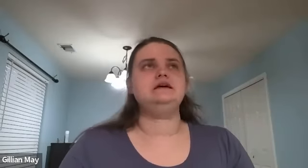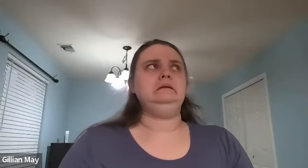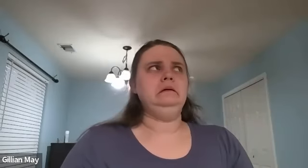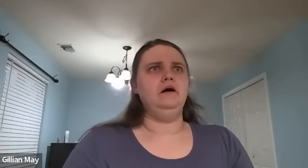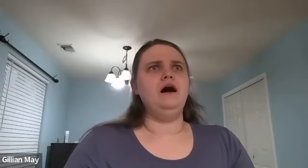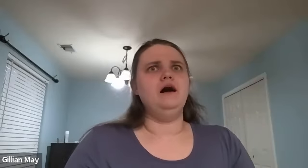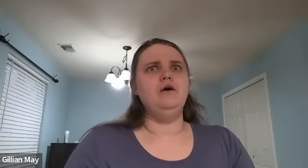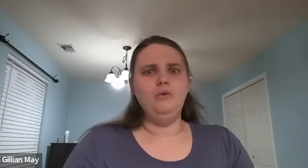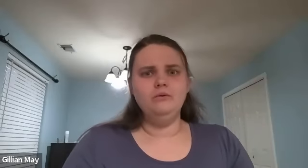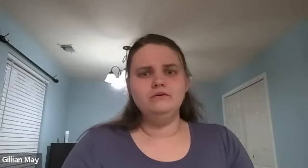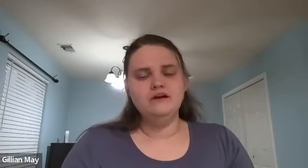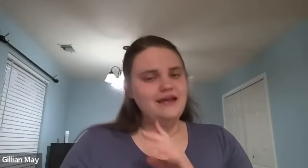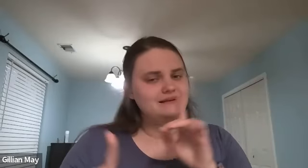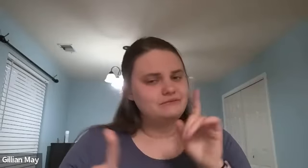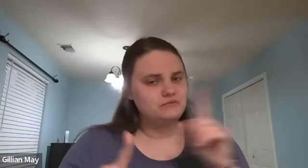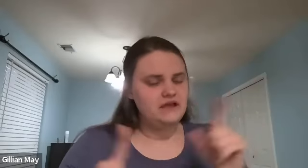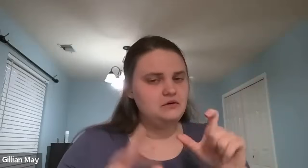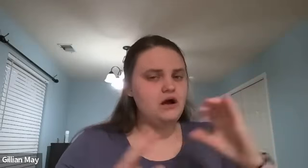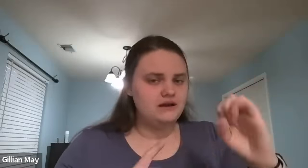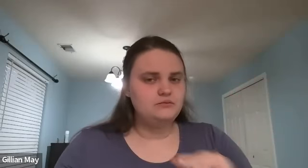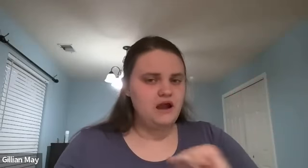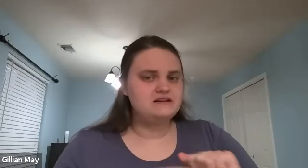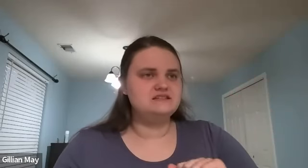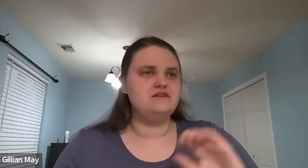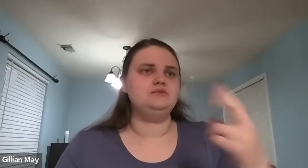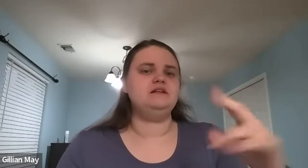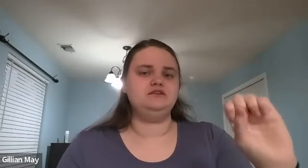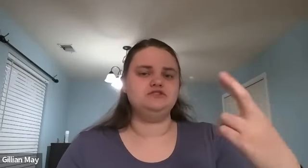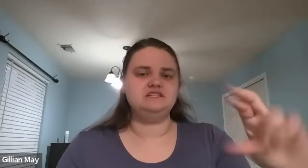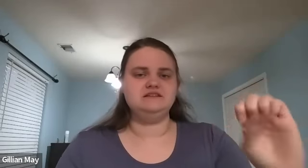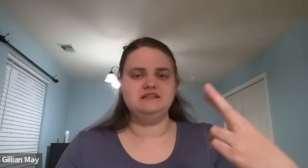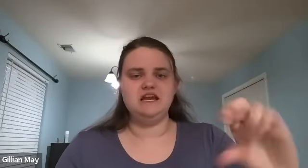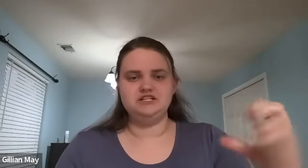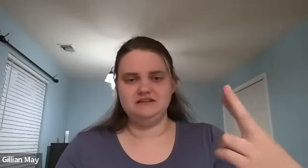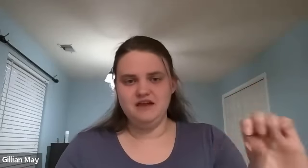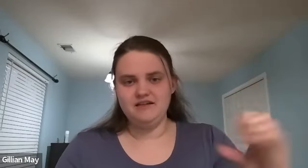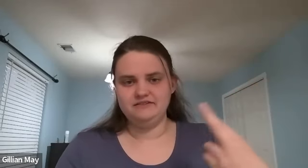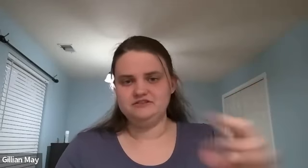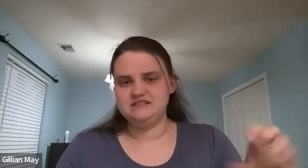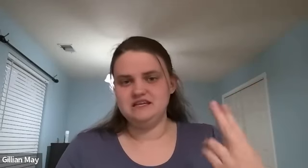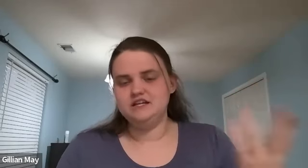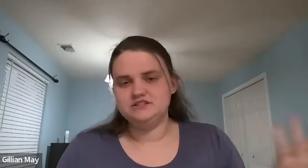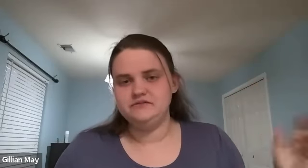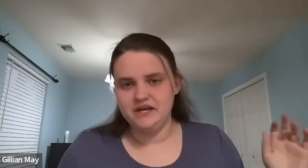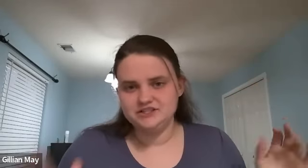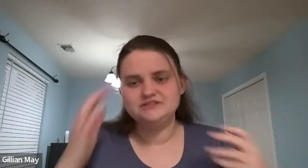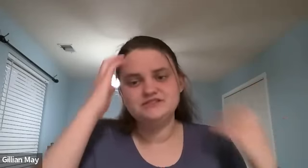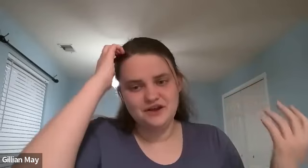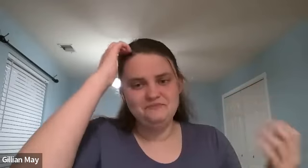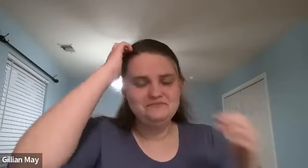like, oh. And later on, if you practice enough, you'll just see the CHs like that. Like there's the CH, it's finished. So,